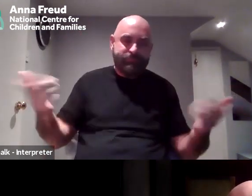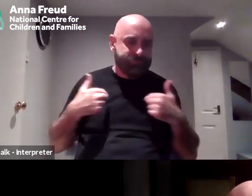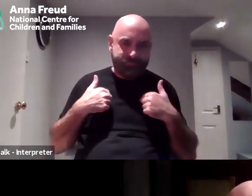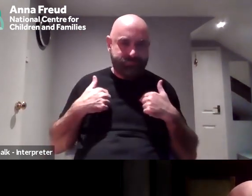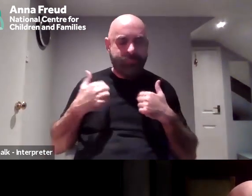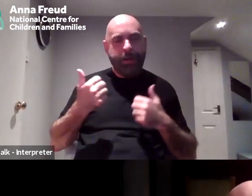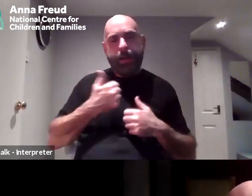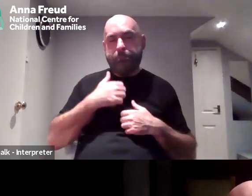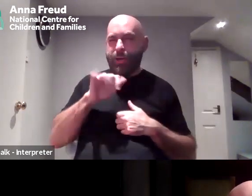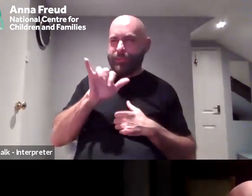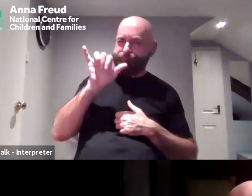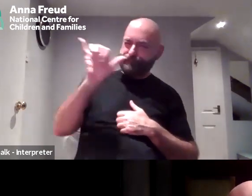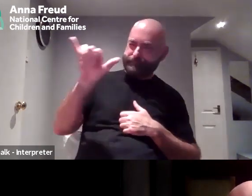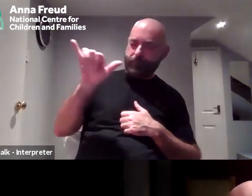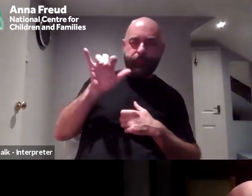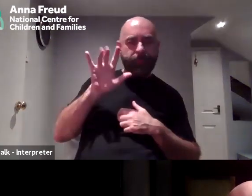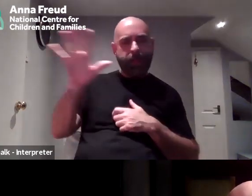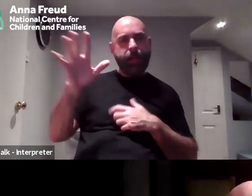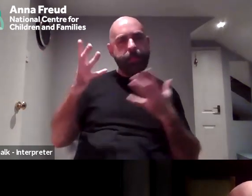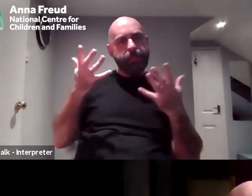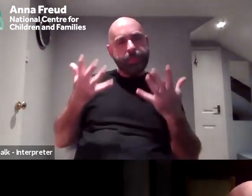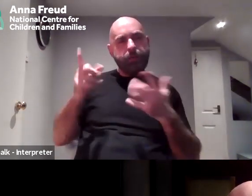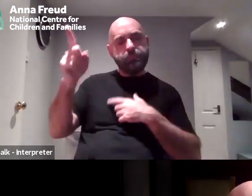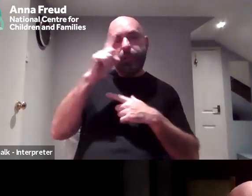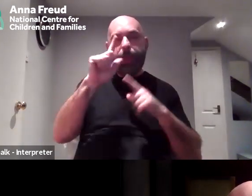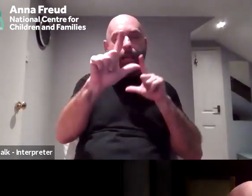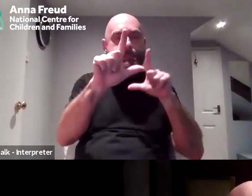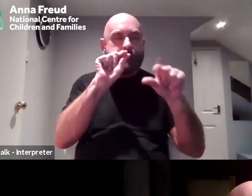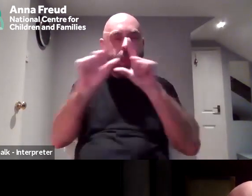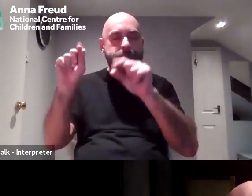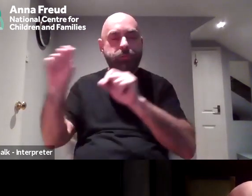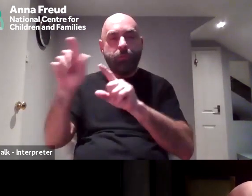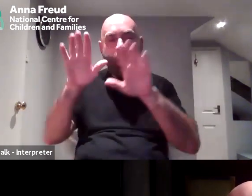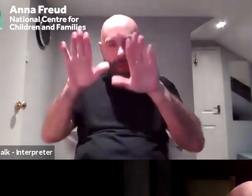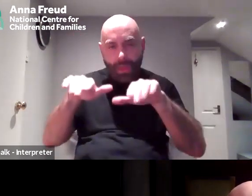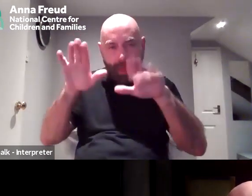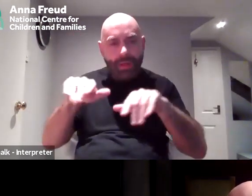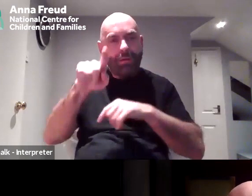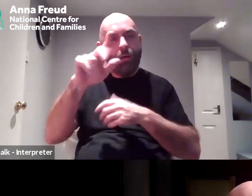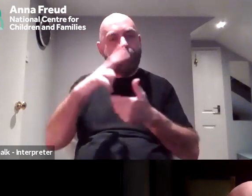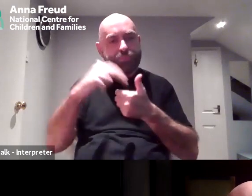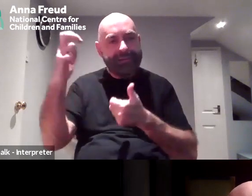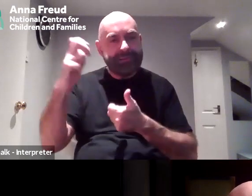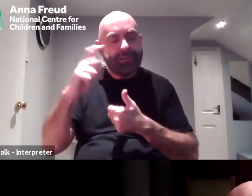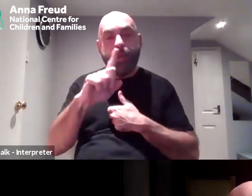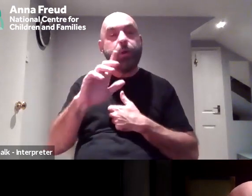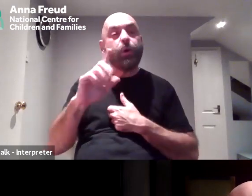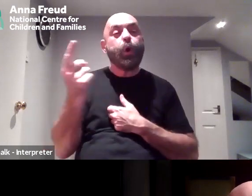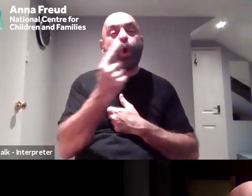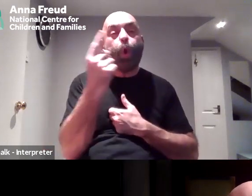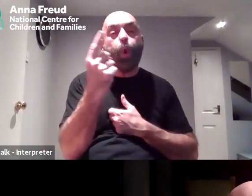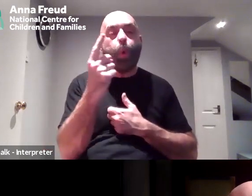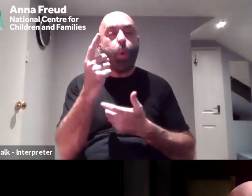my suspicion is for the current lot, they were selected to be loyalists to Brexit. And anyone who's